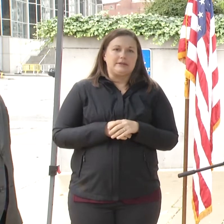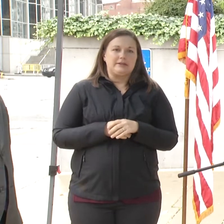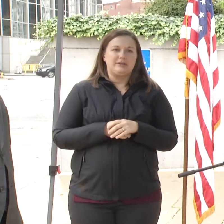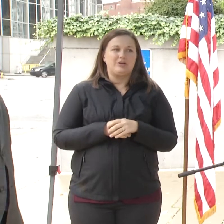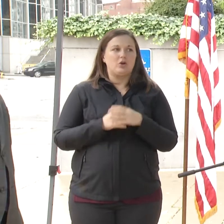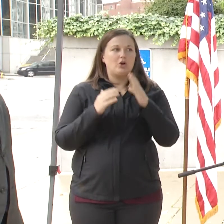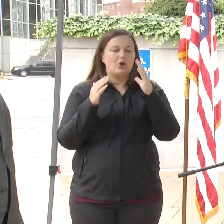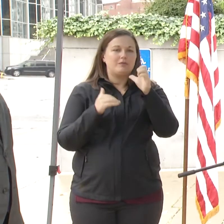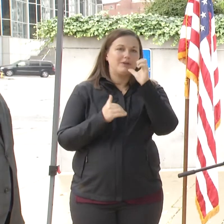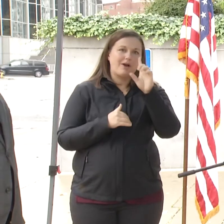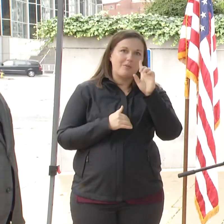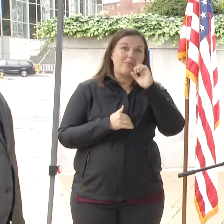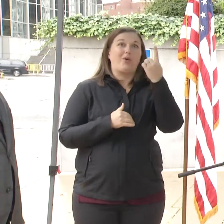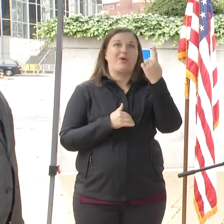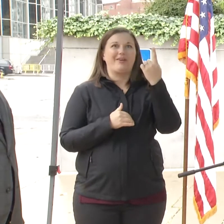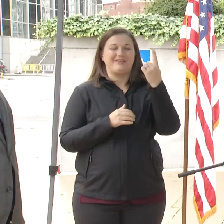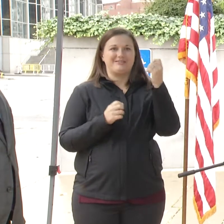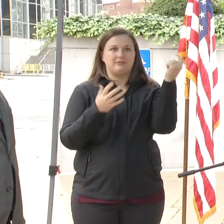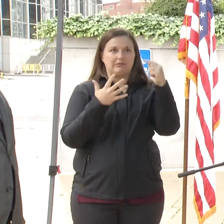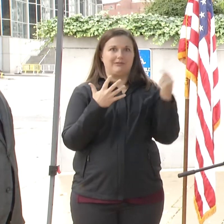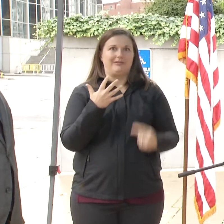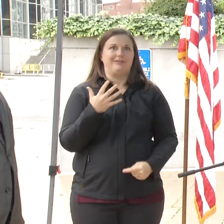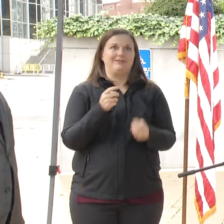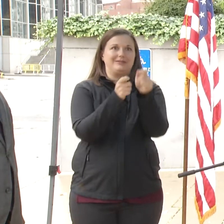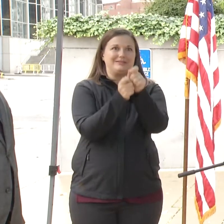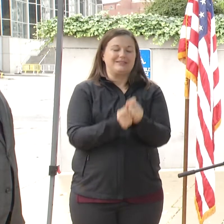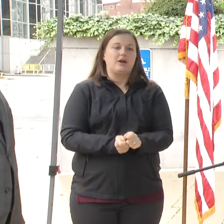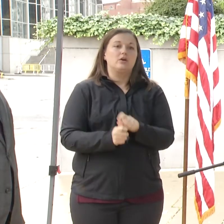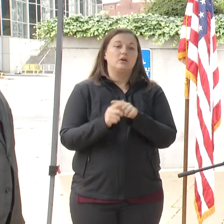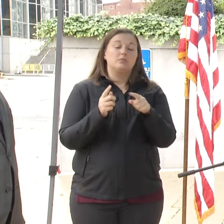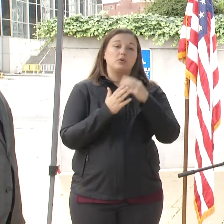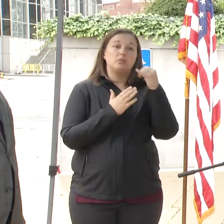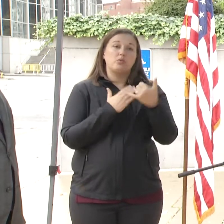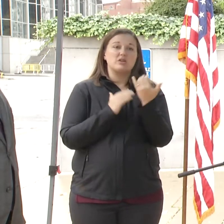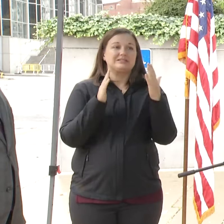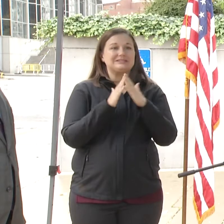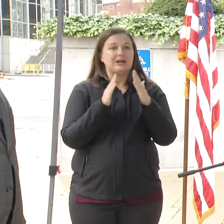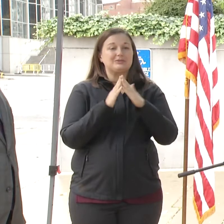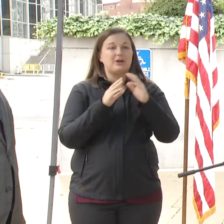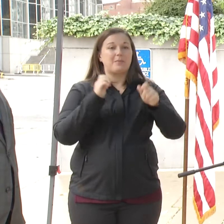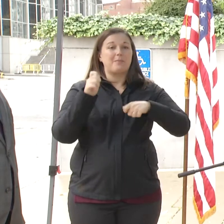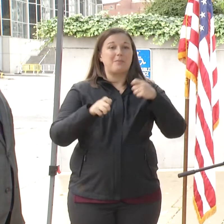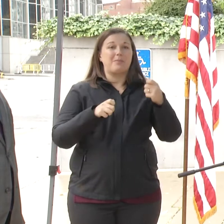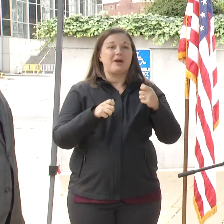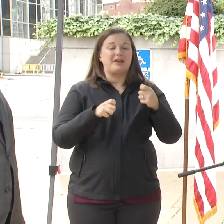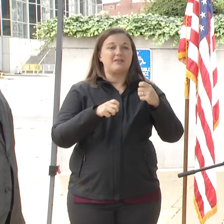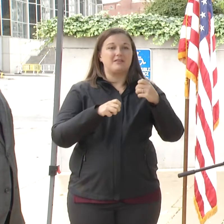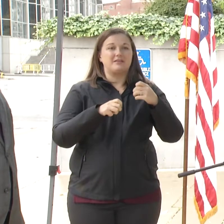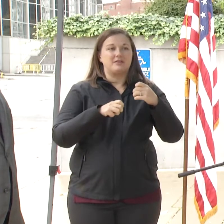Hopefully not bore you too much with the technical details. The project Downtown Bike Facilities is a